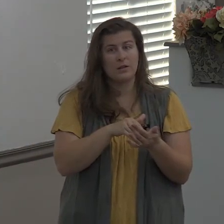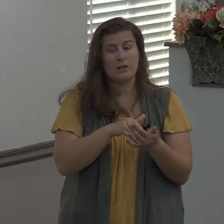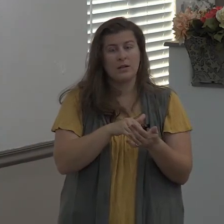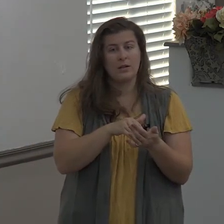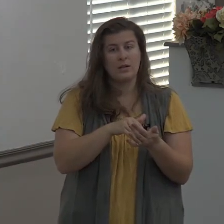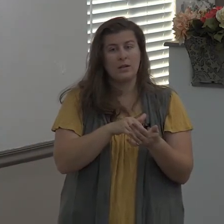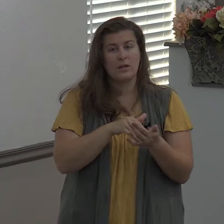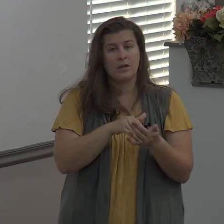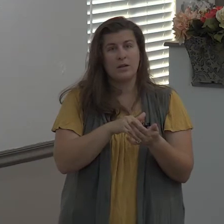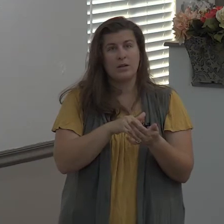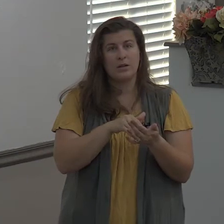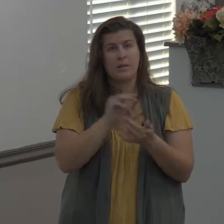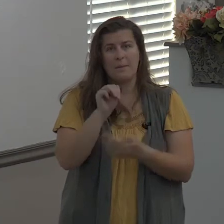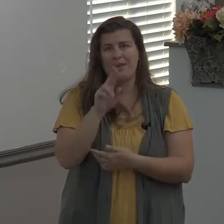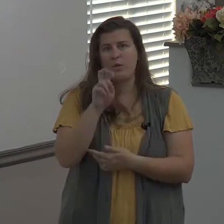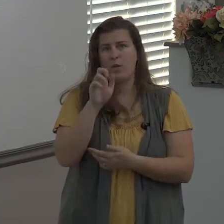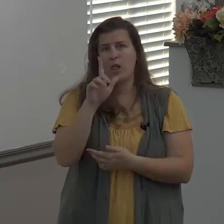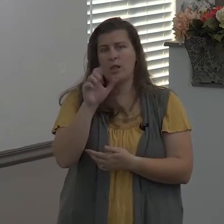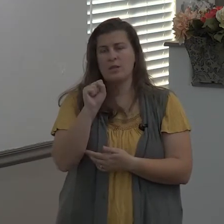Yes, I've watched 2,000 Mules.